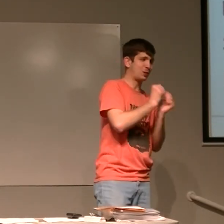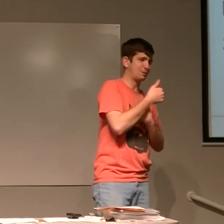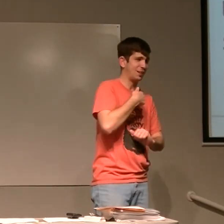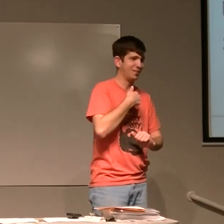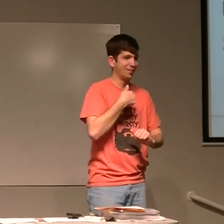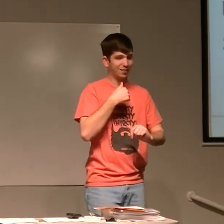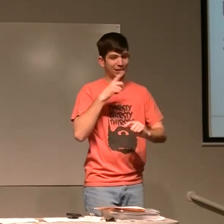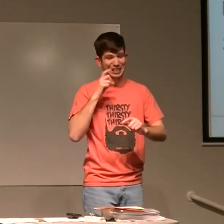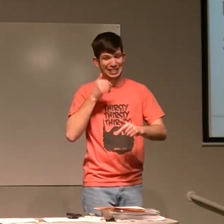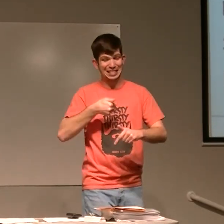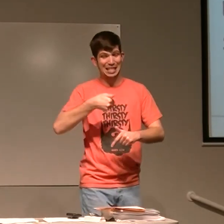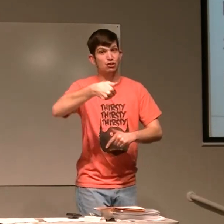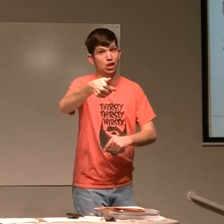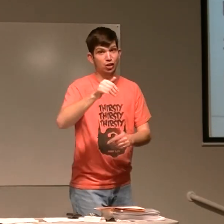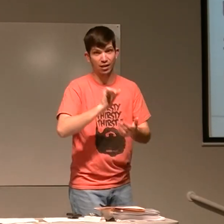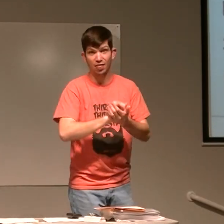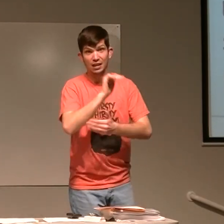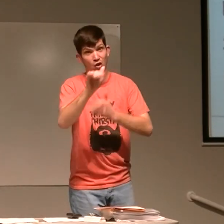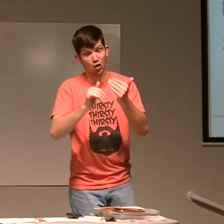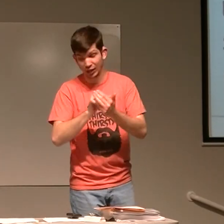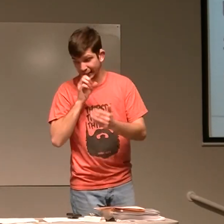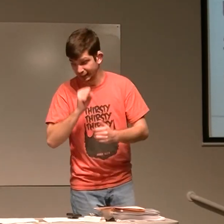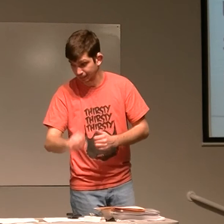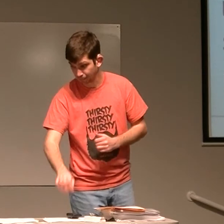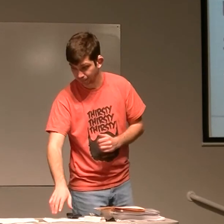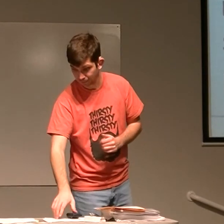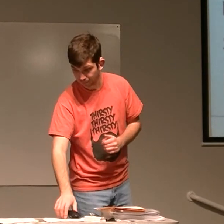me. So this is the introduction. That's all it is.